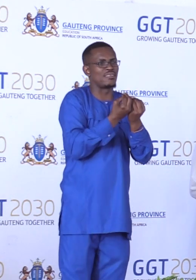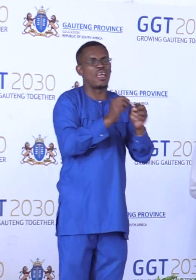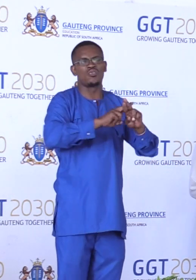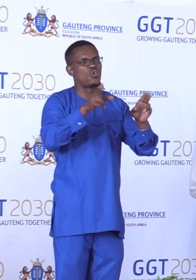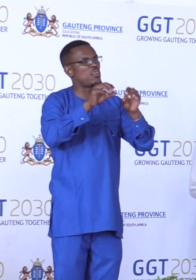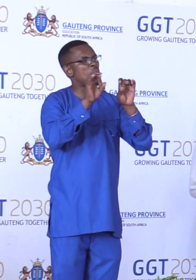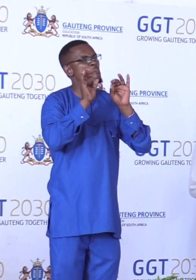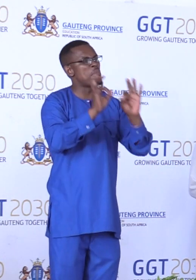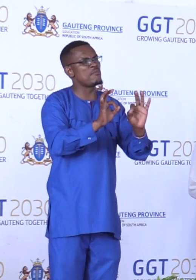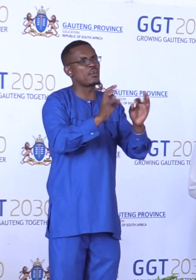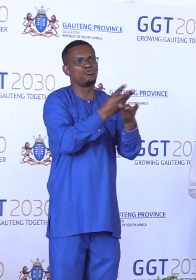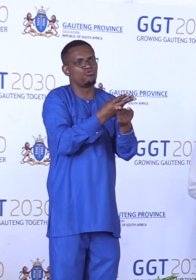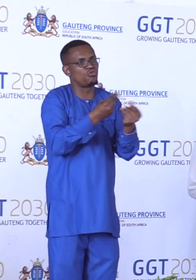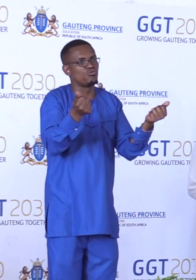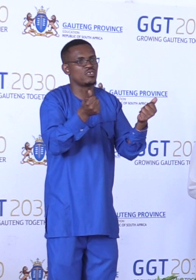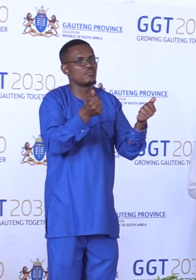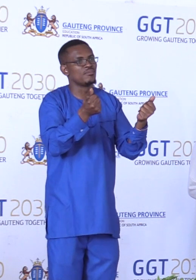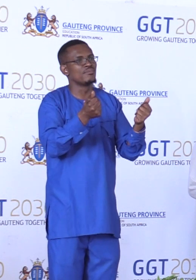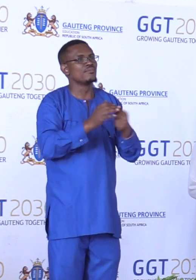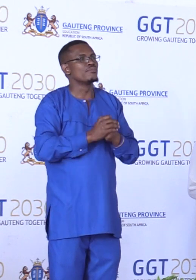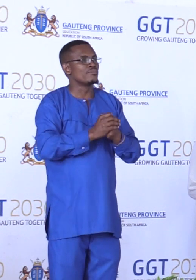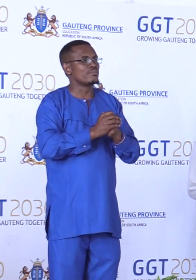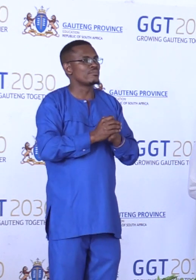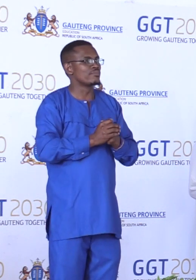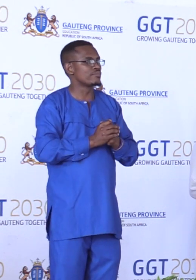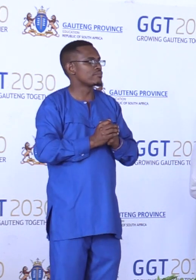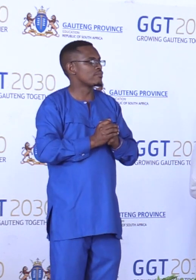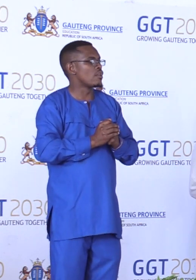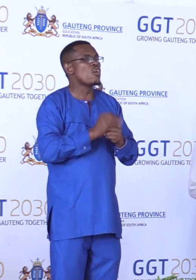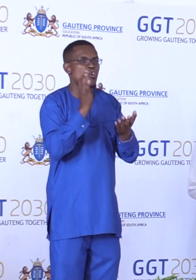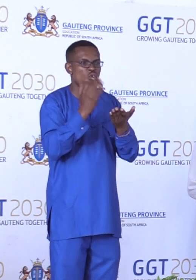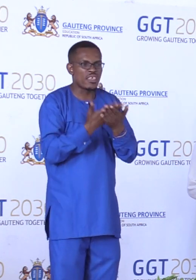solution. It is like throwing your gold and diamonds to the pigs.